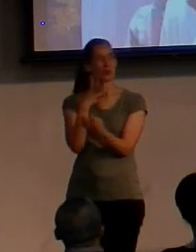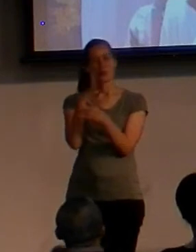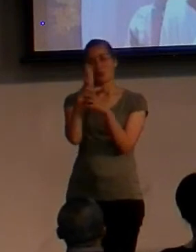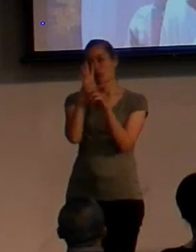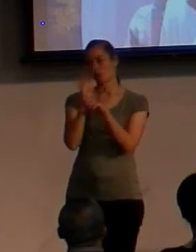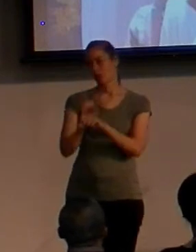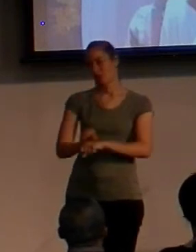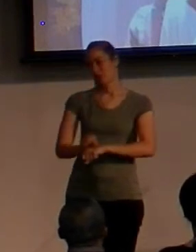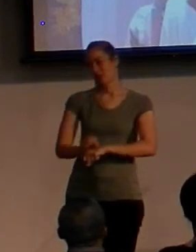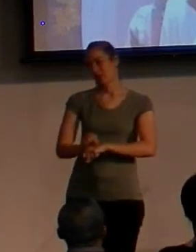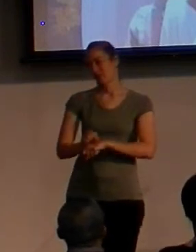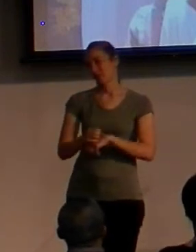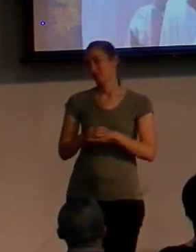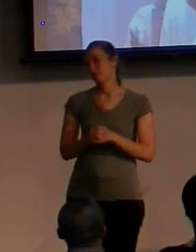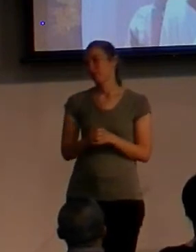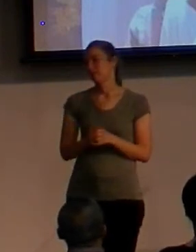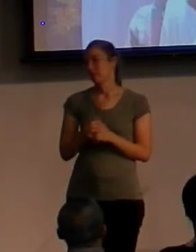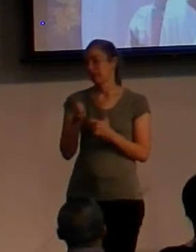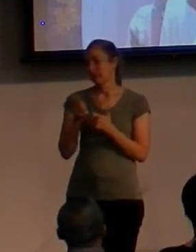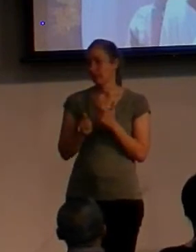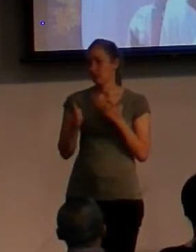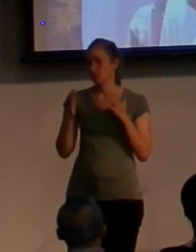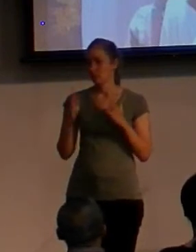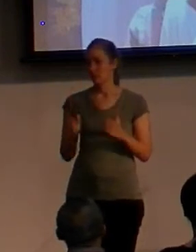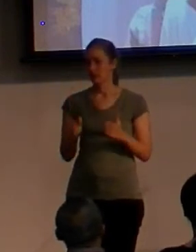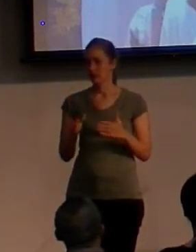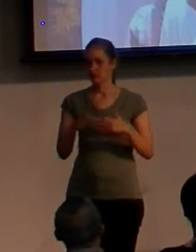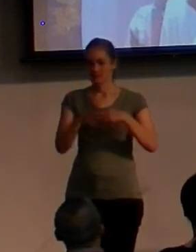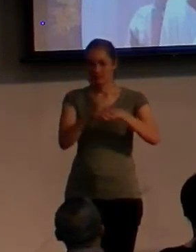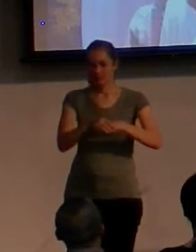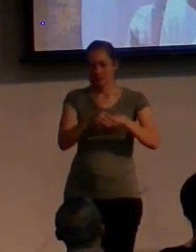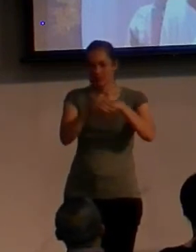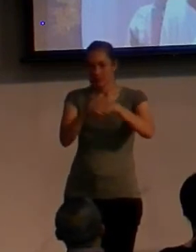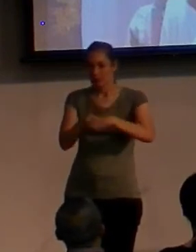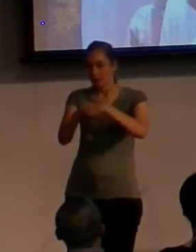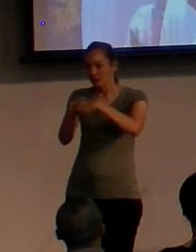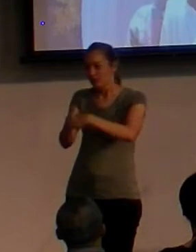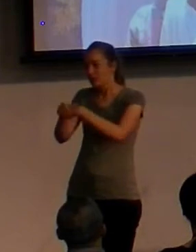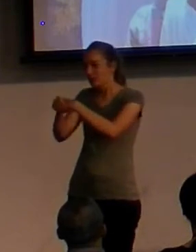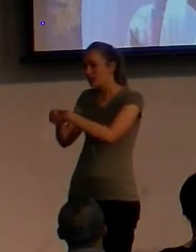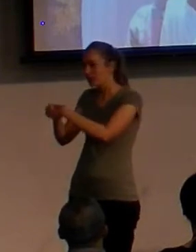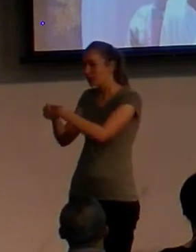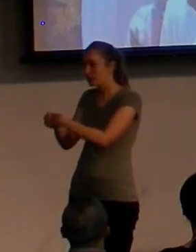tradition. And each person greets each person. I don't usually